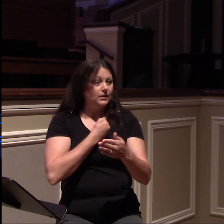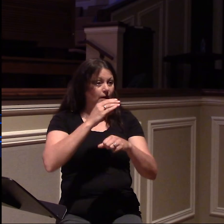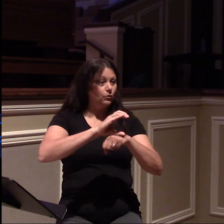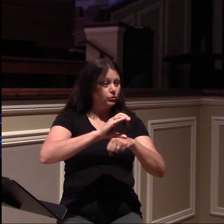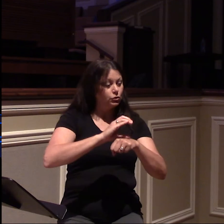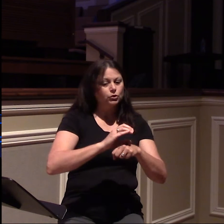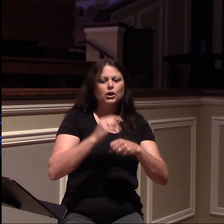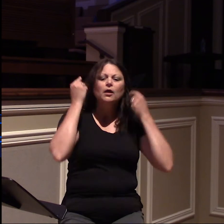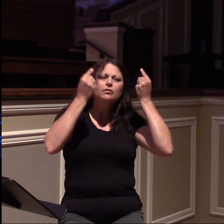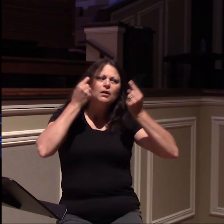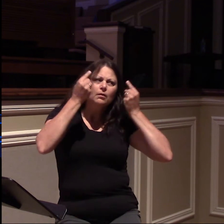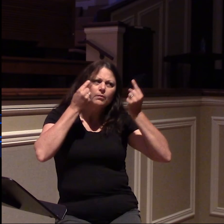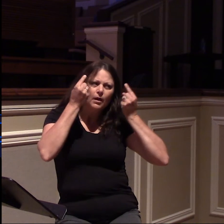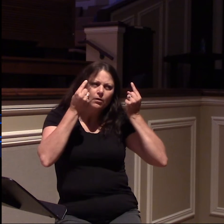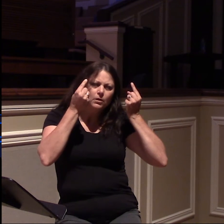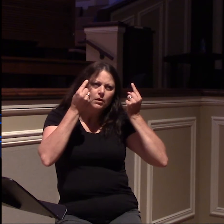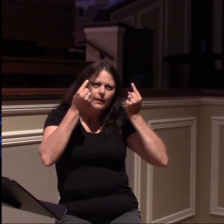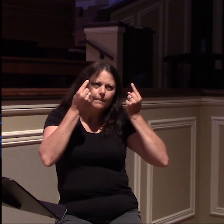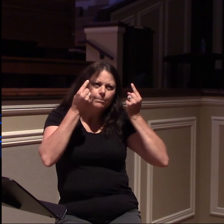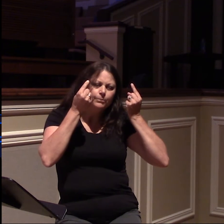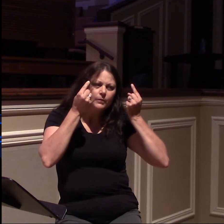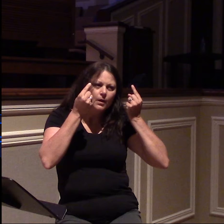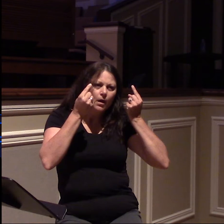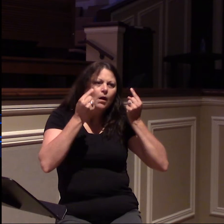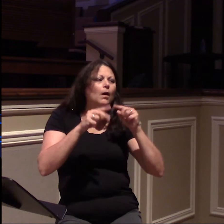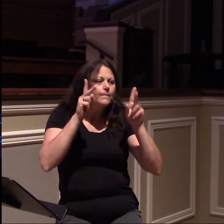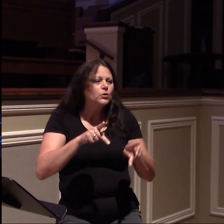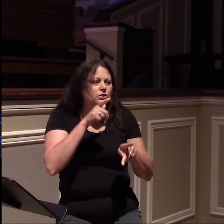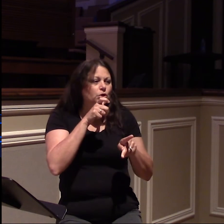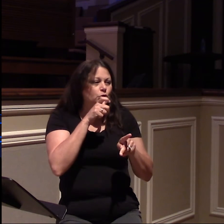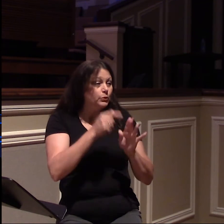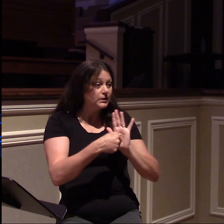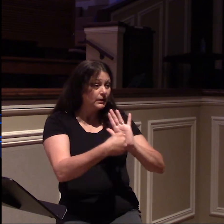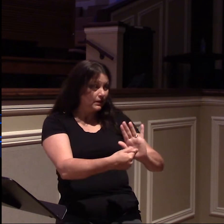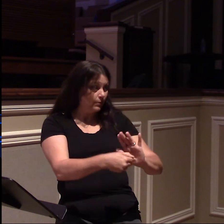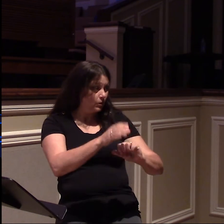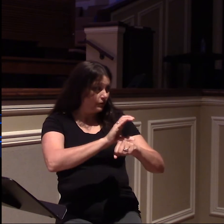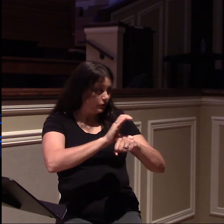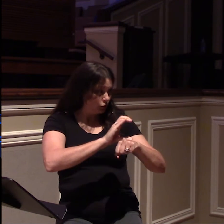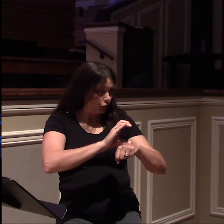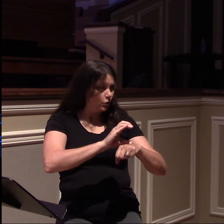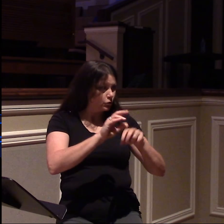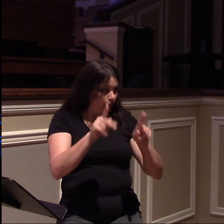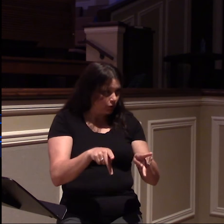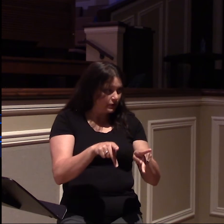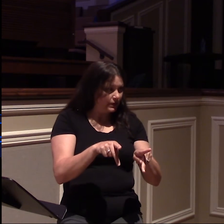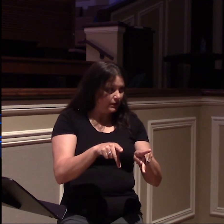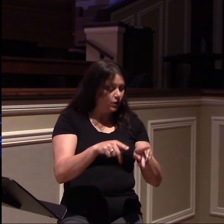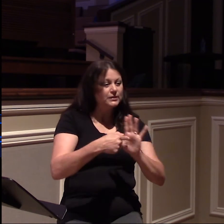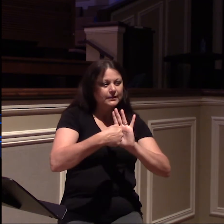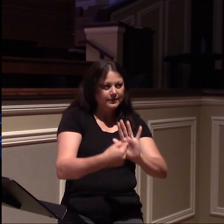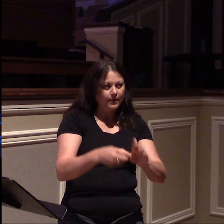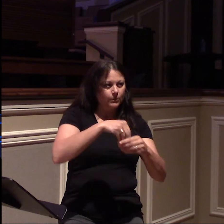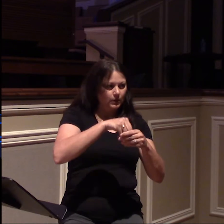one who is exemplary in his walk and in his life of faith. And so what we find is we look at the biblical instruction, the New Testament instruction